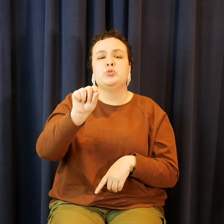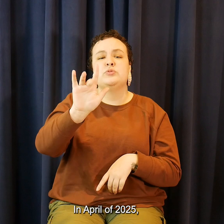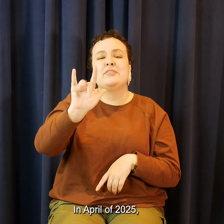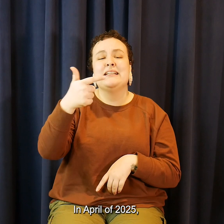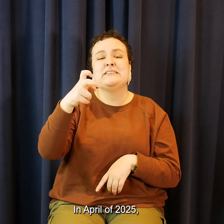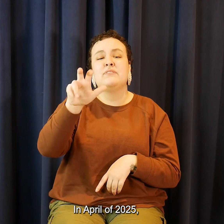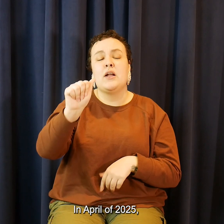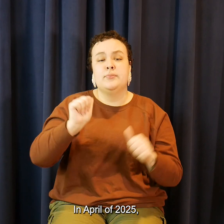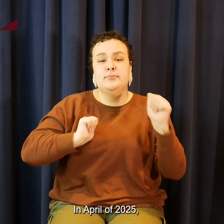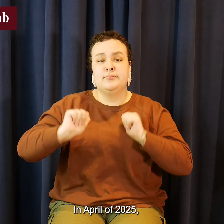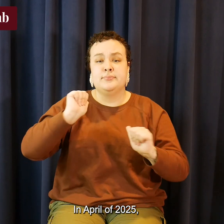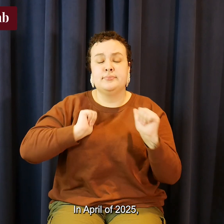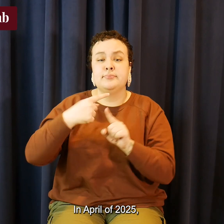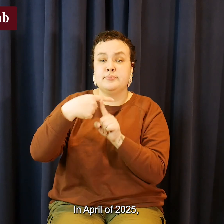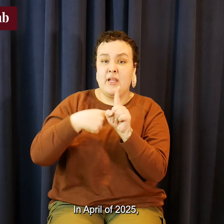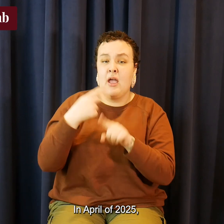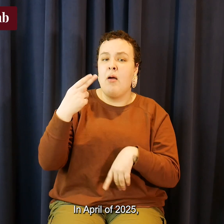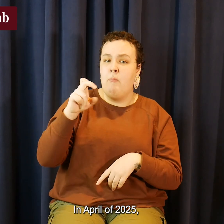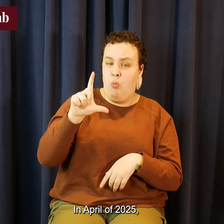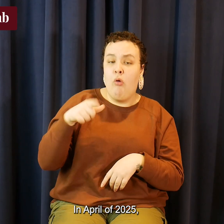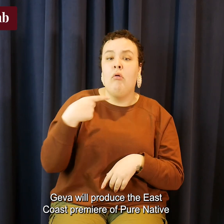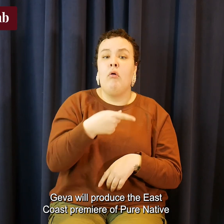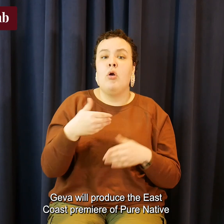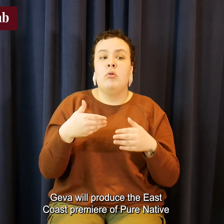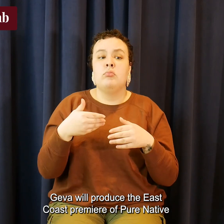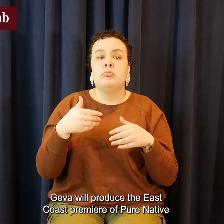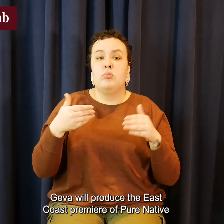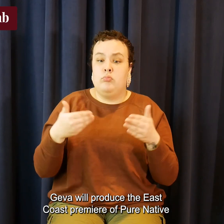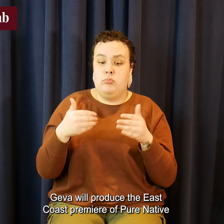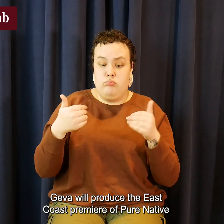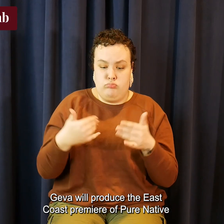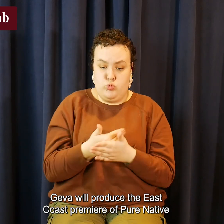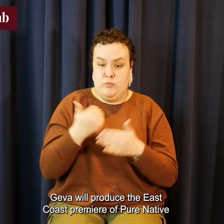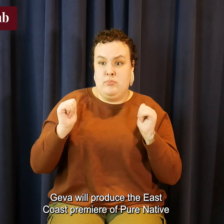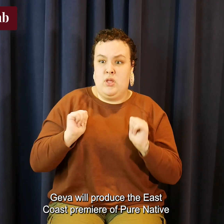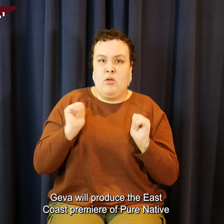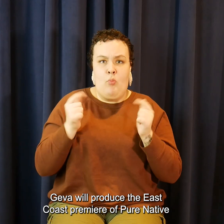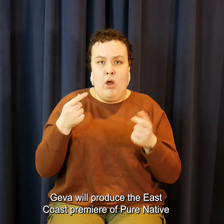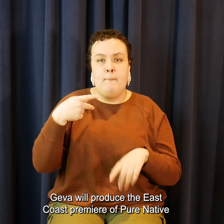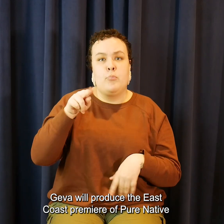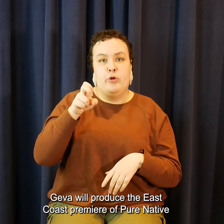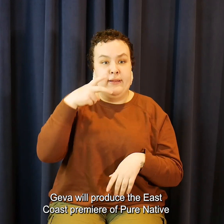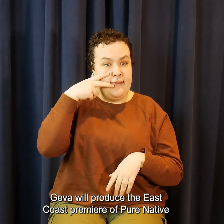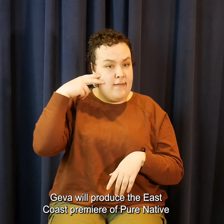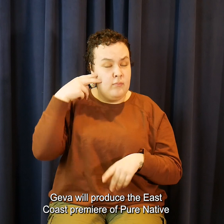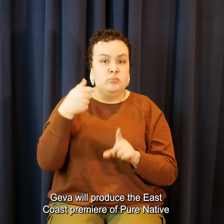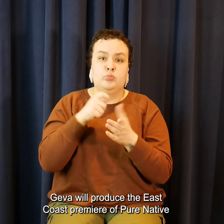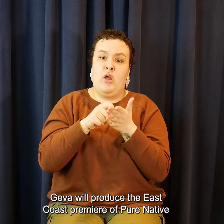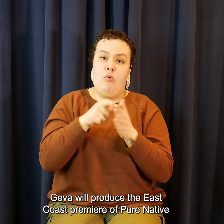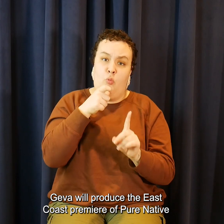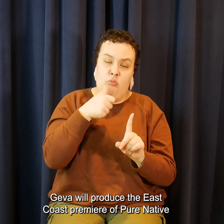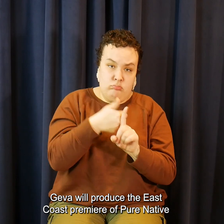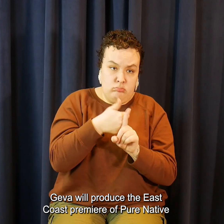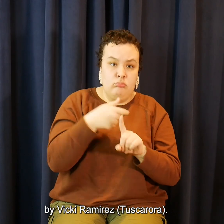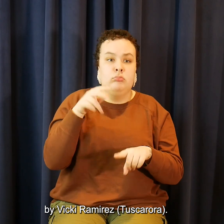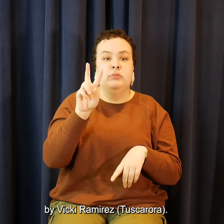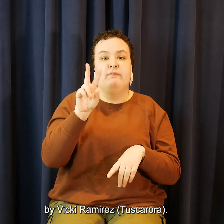In April of 2025, Geva will produce the East Coast premiere of Pure Native by